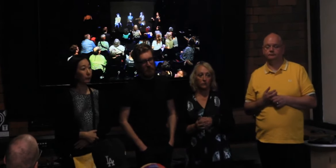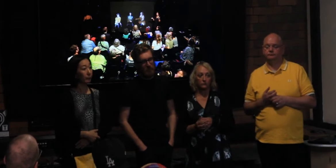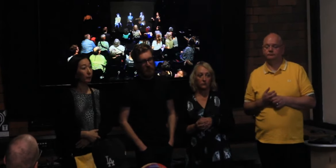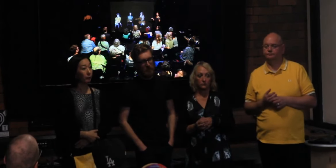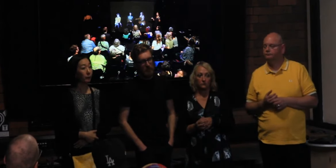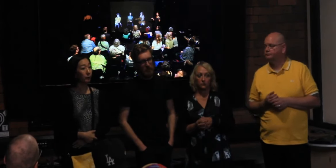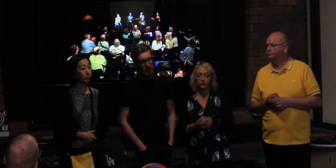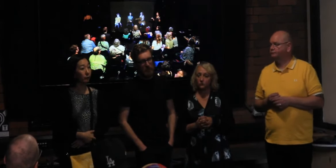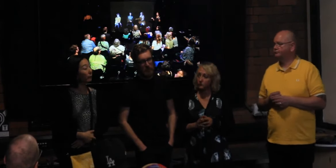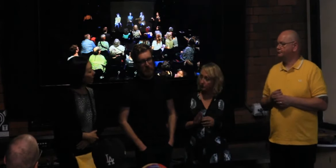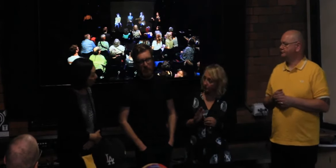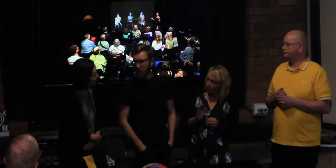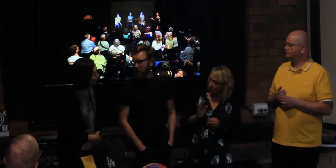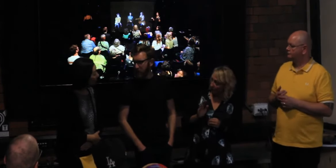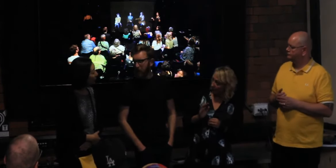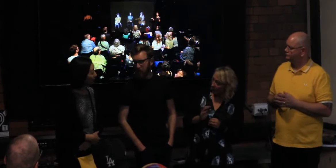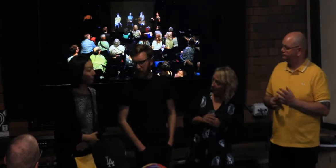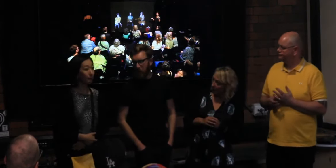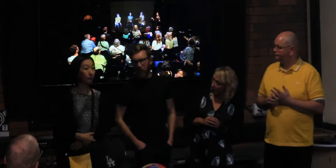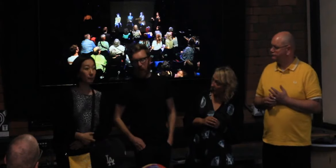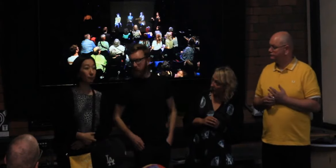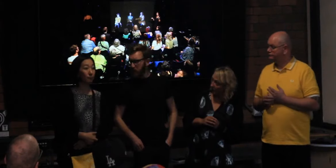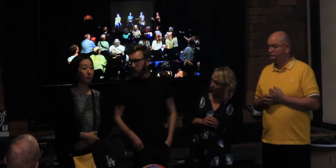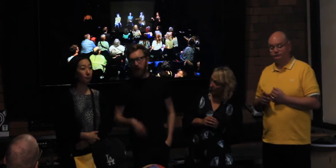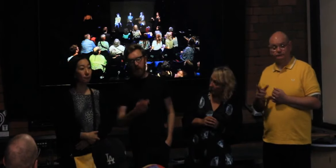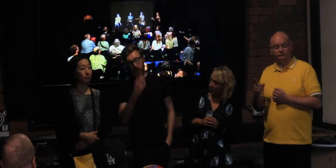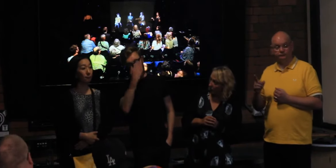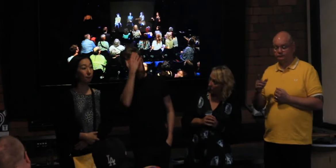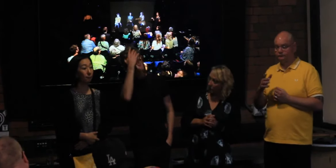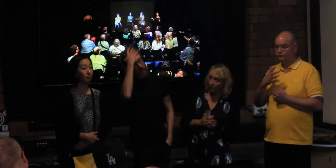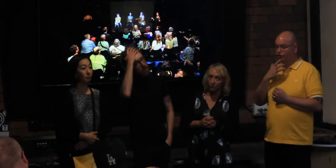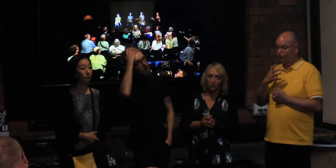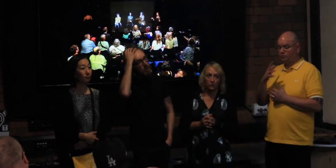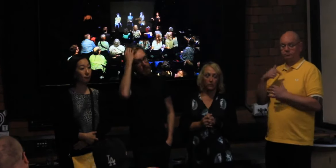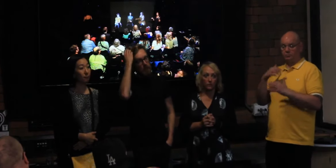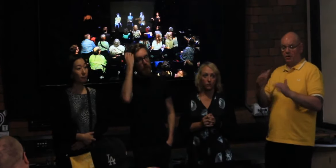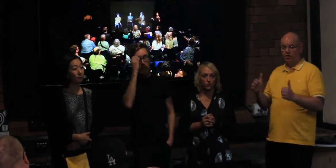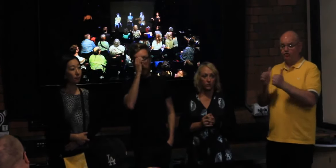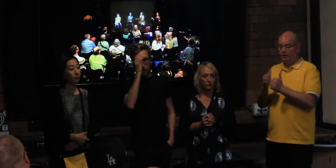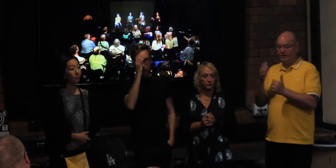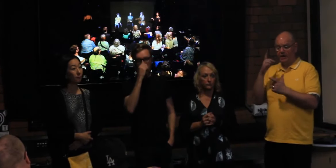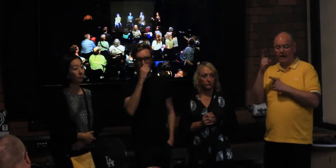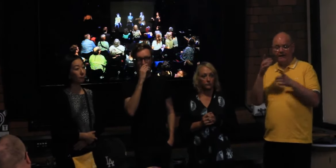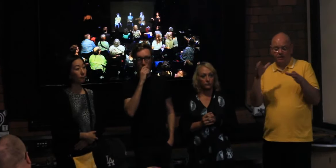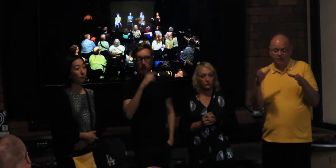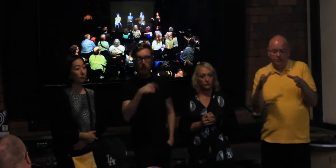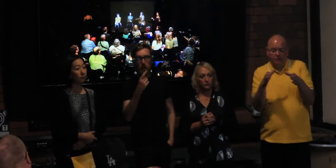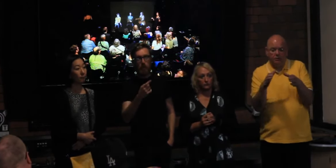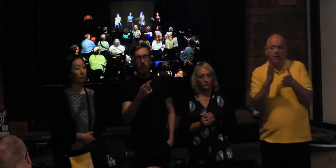incorporate a bigger audience. Yeah. Do you agree, John? I do. I think there is a thing about intimacy that's important. I think